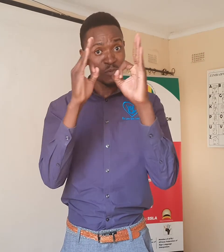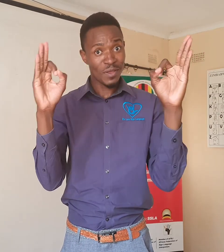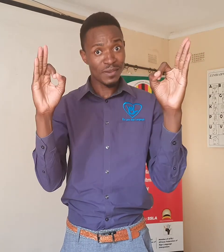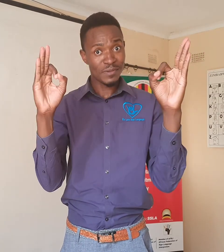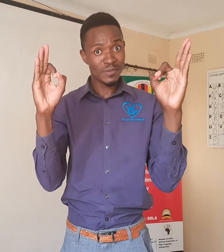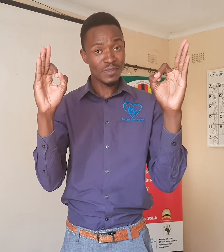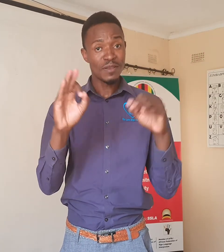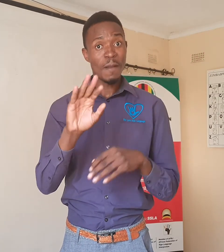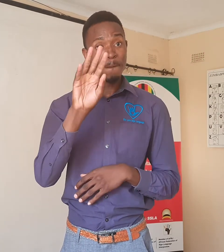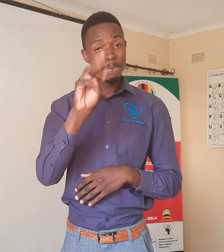February,